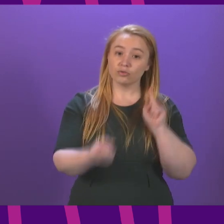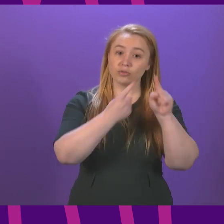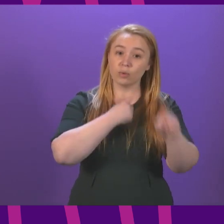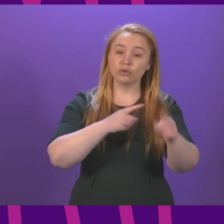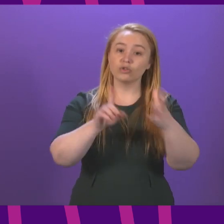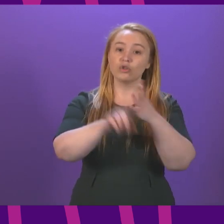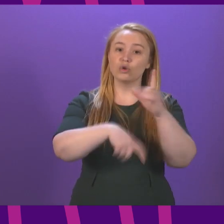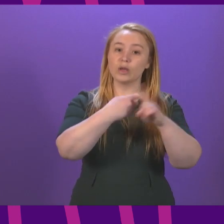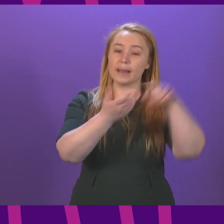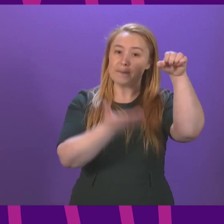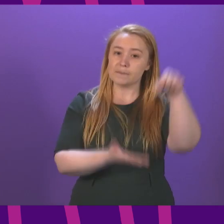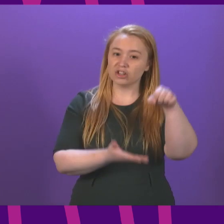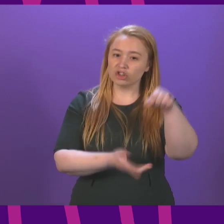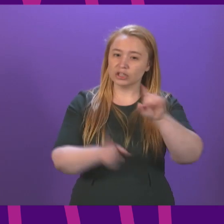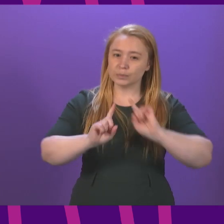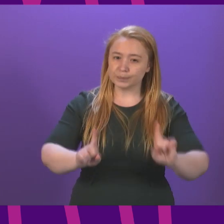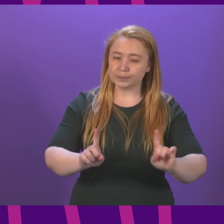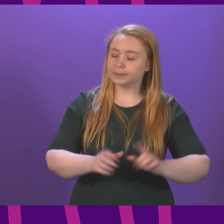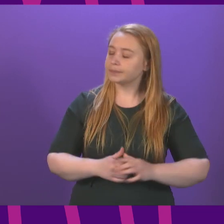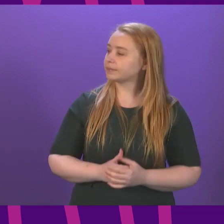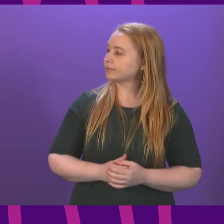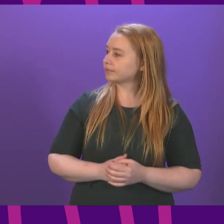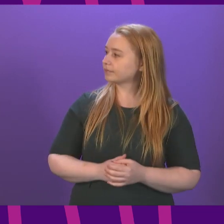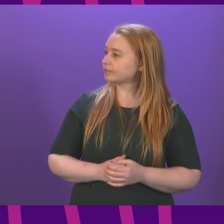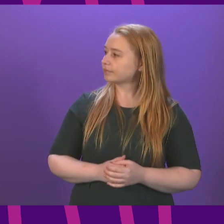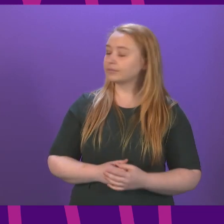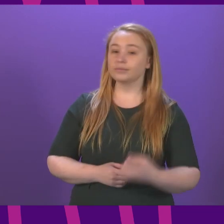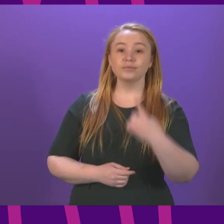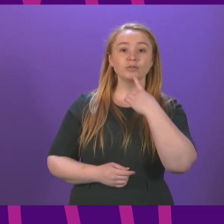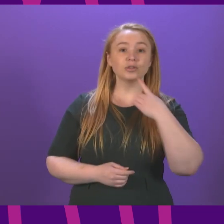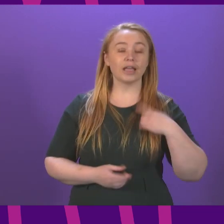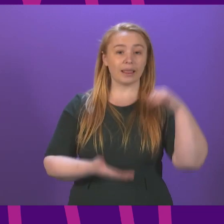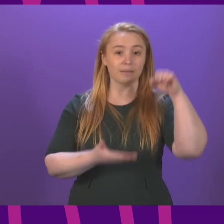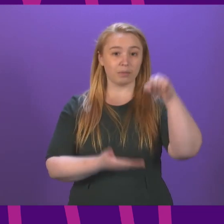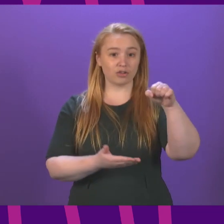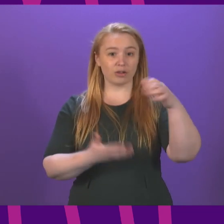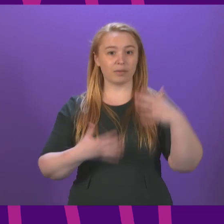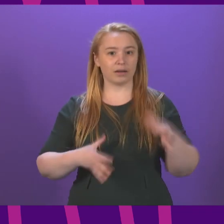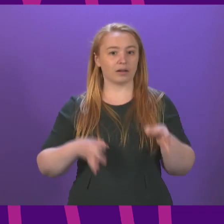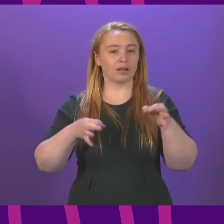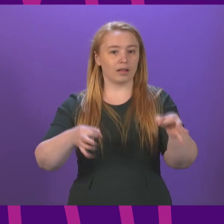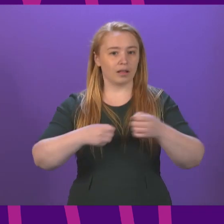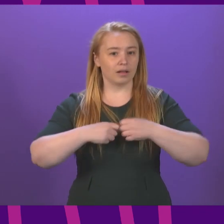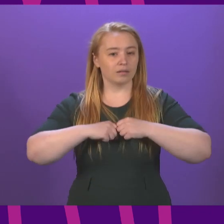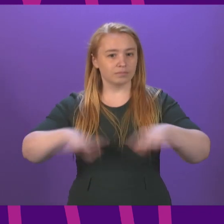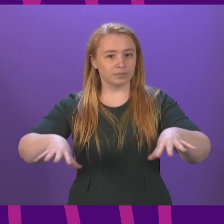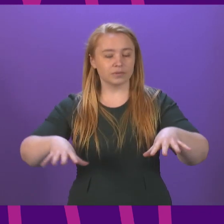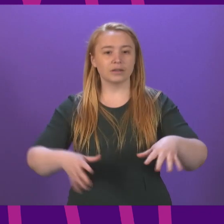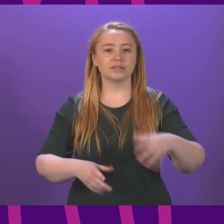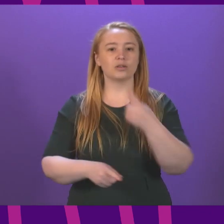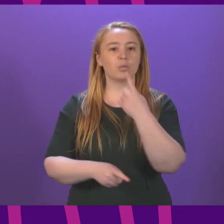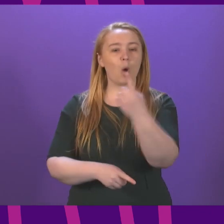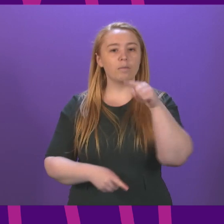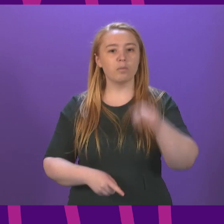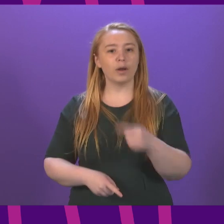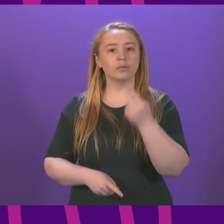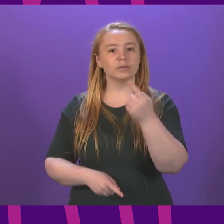budget. First Minister. Well, yesterday's delayed budget confirmed additional net funding of £1